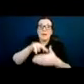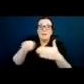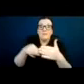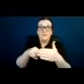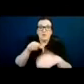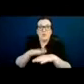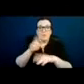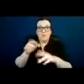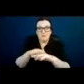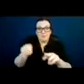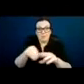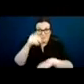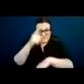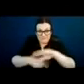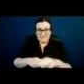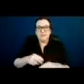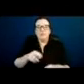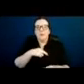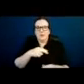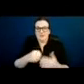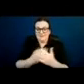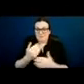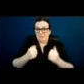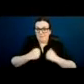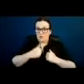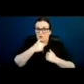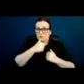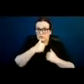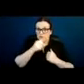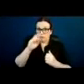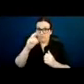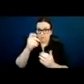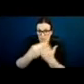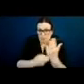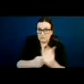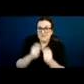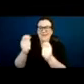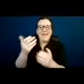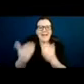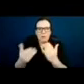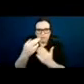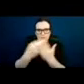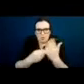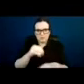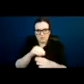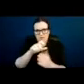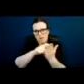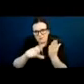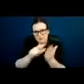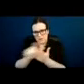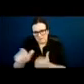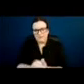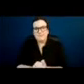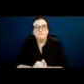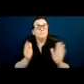development of our initial State Report and how we are reporting on Article 12. I published the Draft State Report